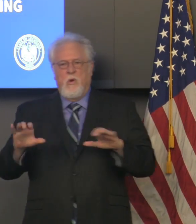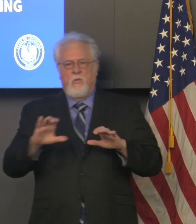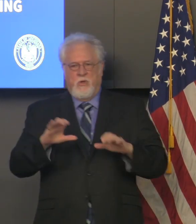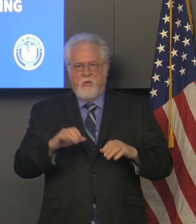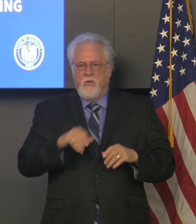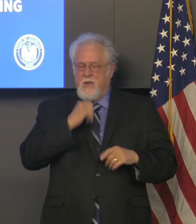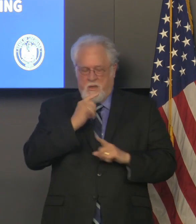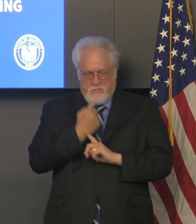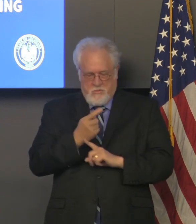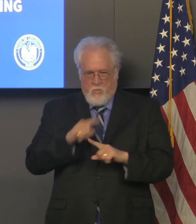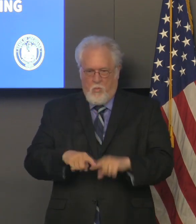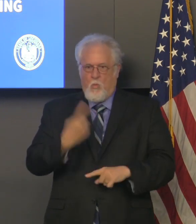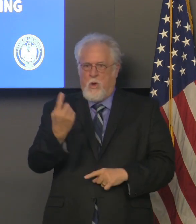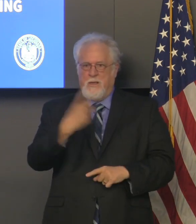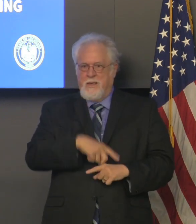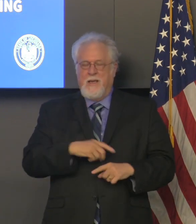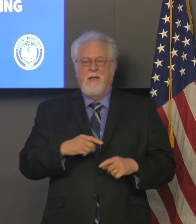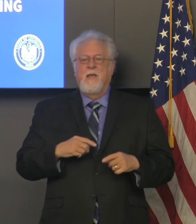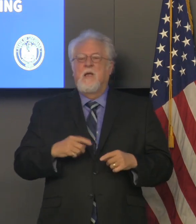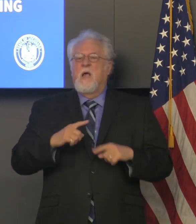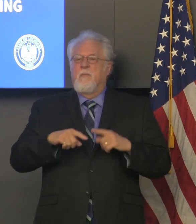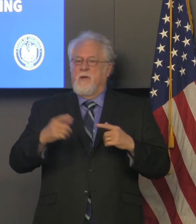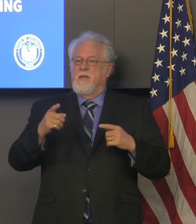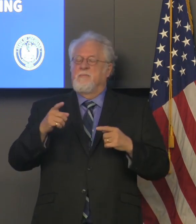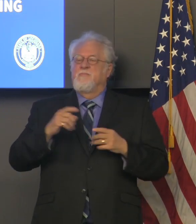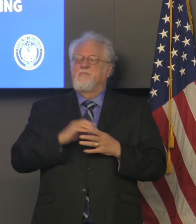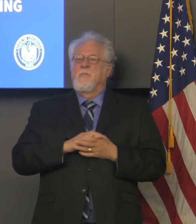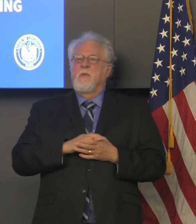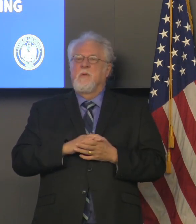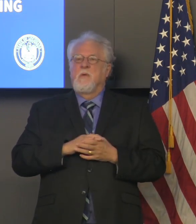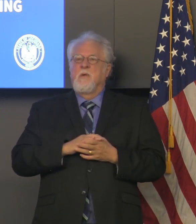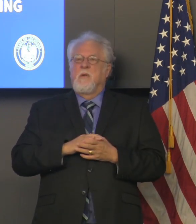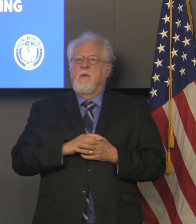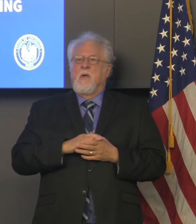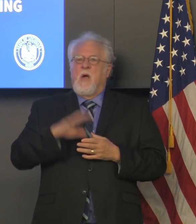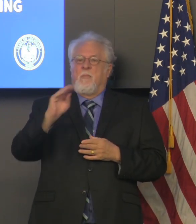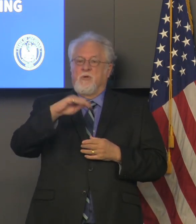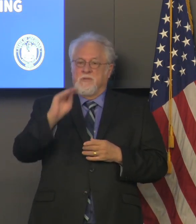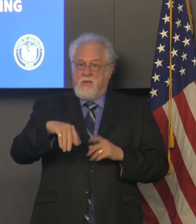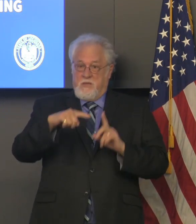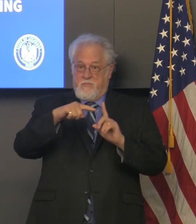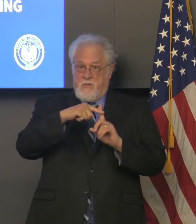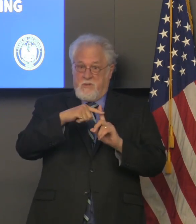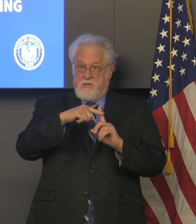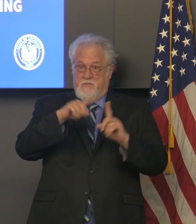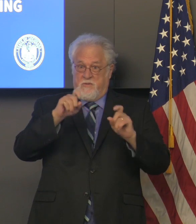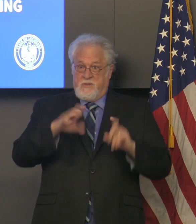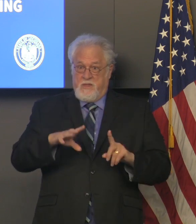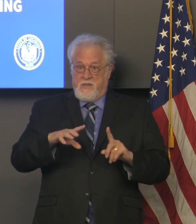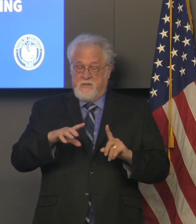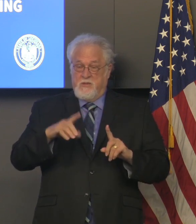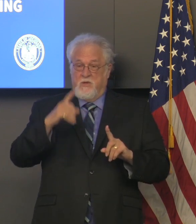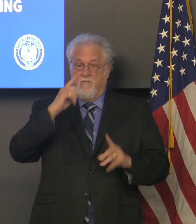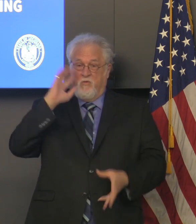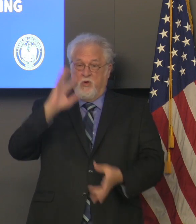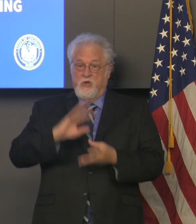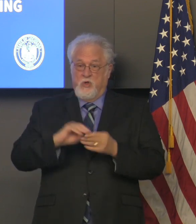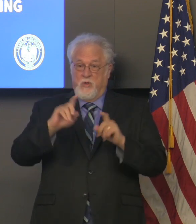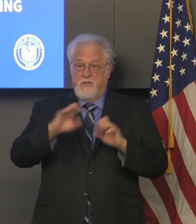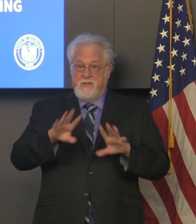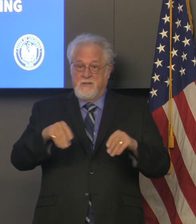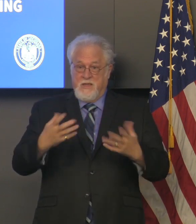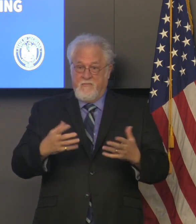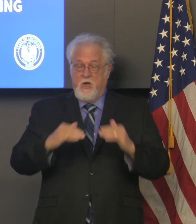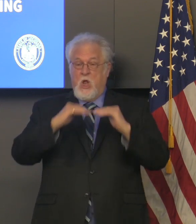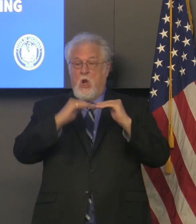doing. But having said that, the percentage of positive tests of the total tests given today